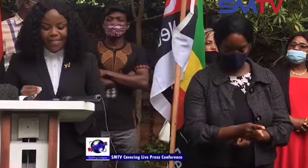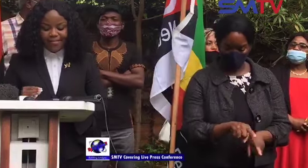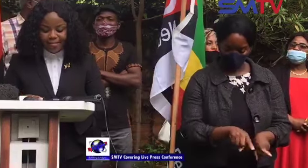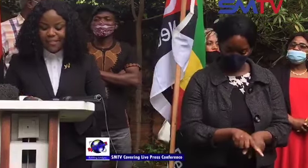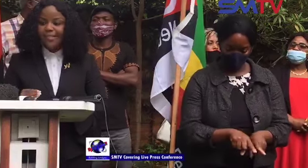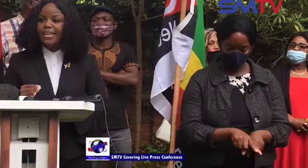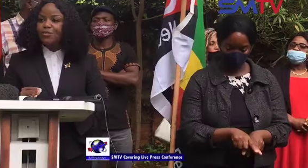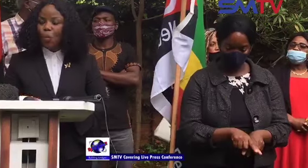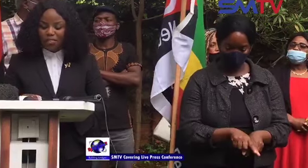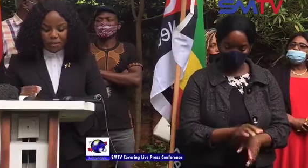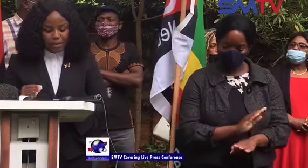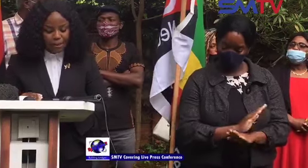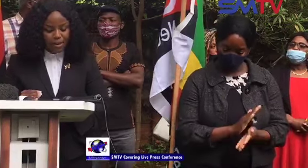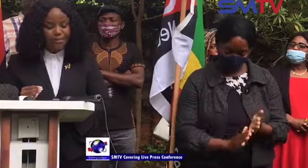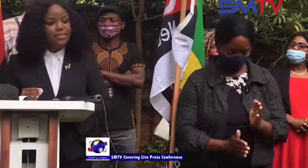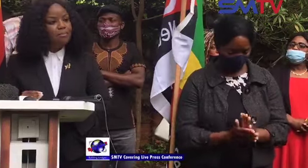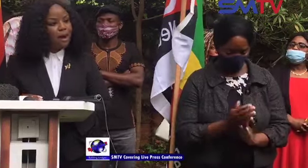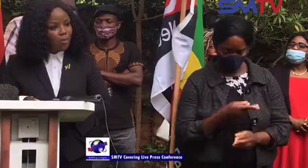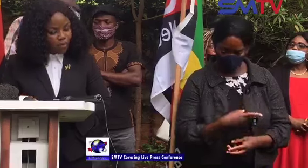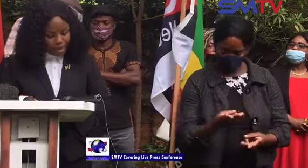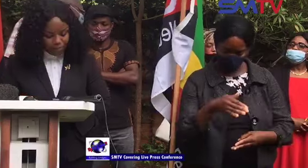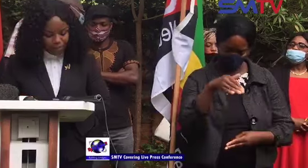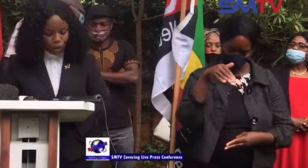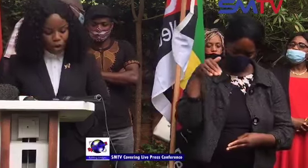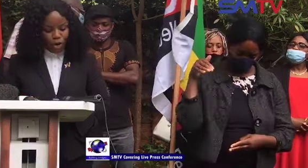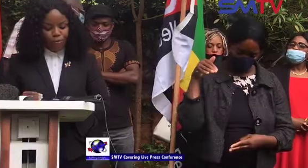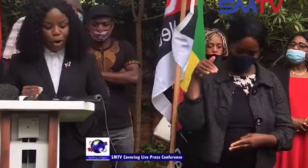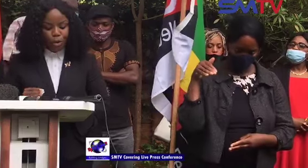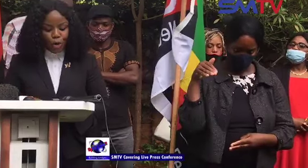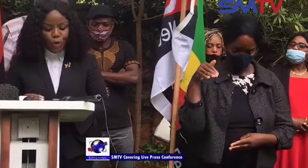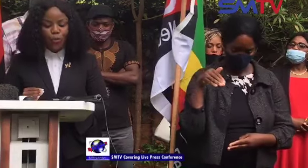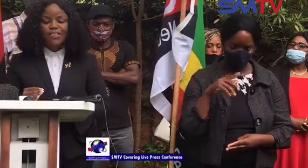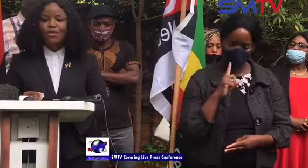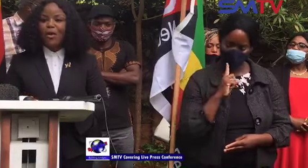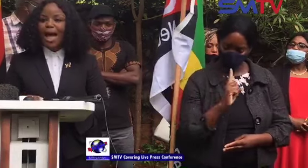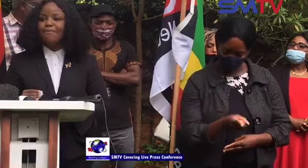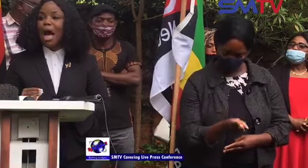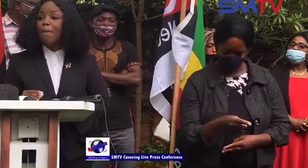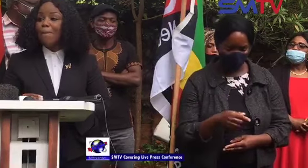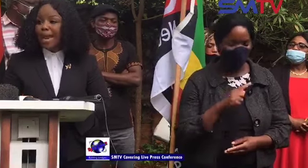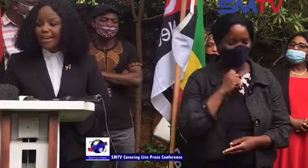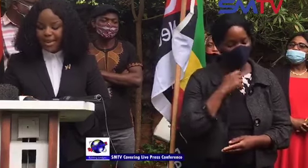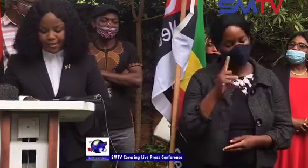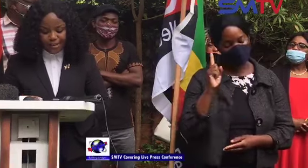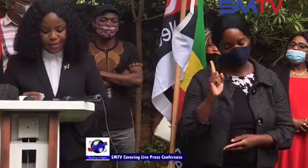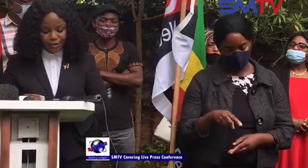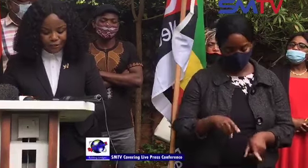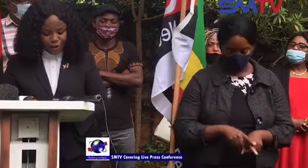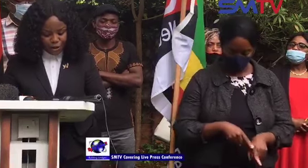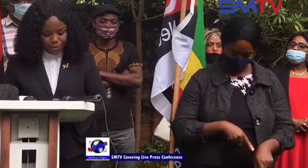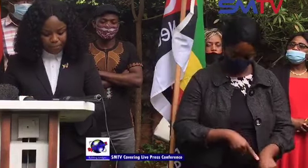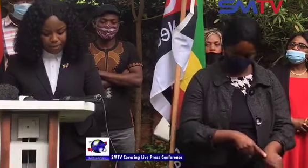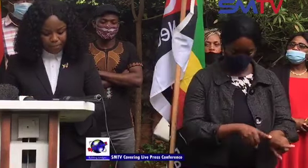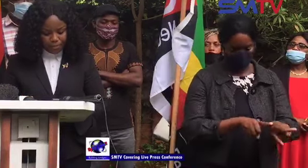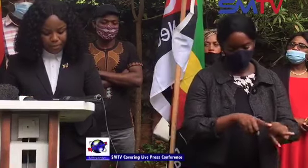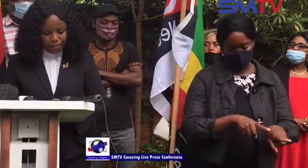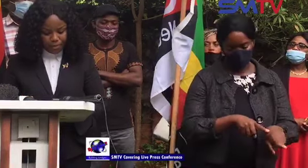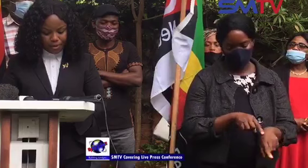believe that this is what the people of Zimbabwe, from whom we derive our mandate,